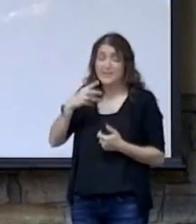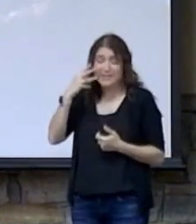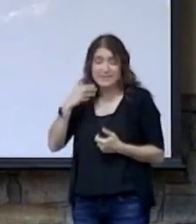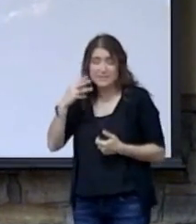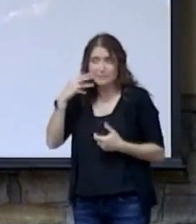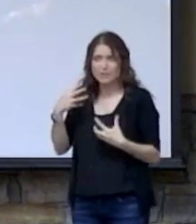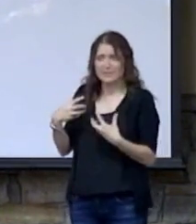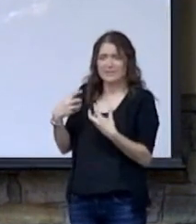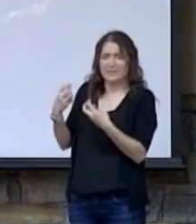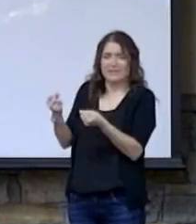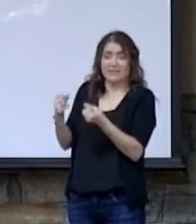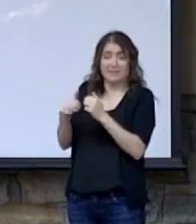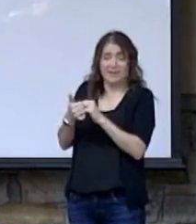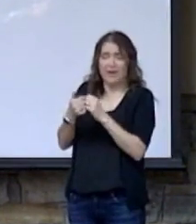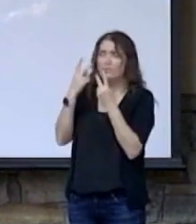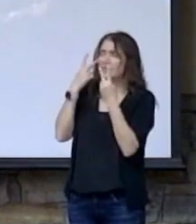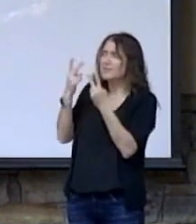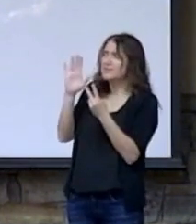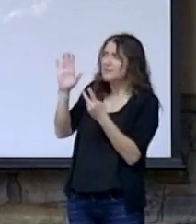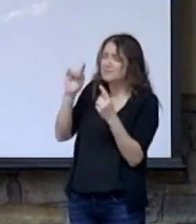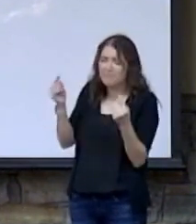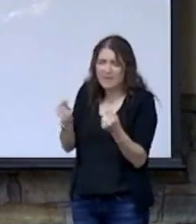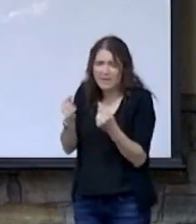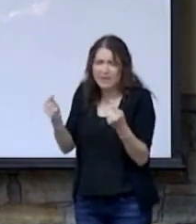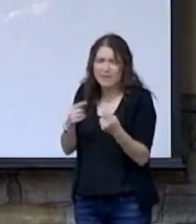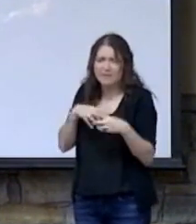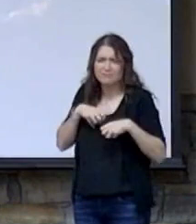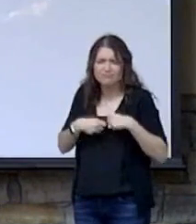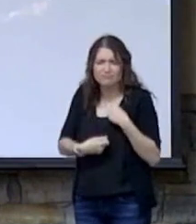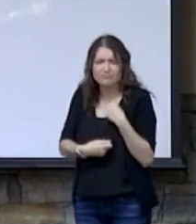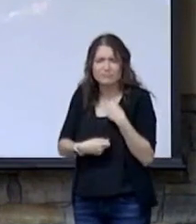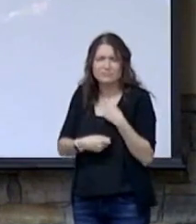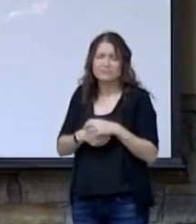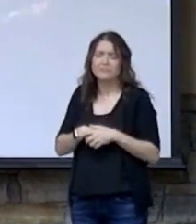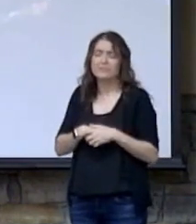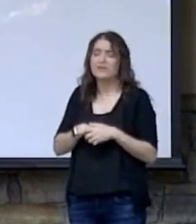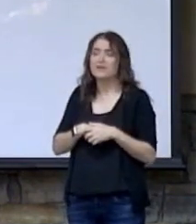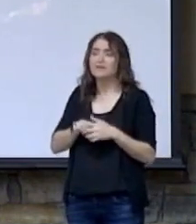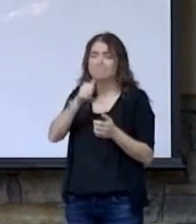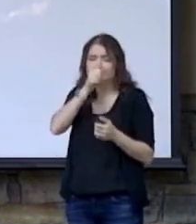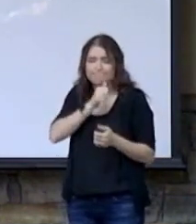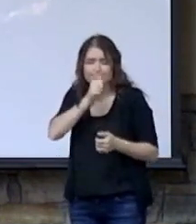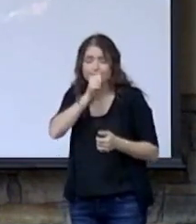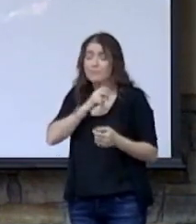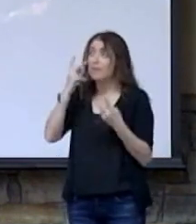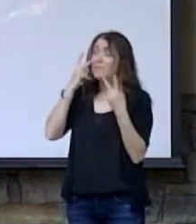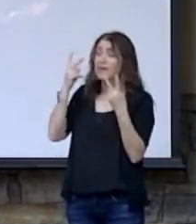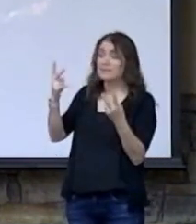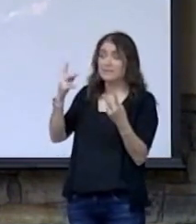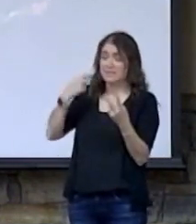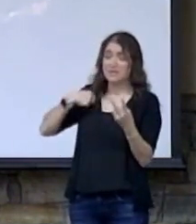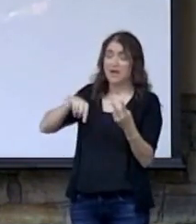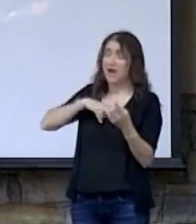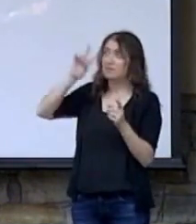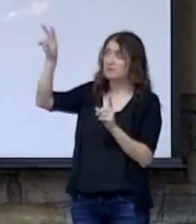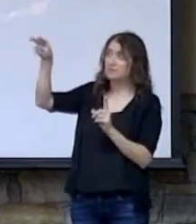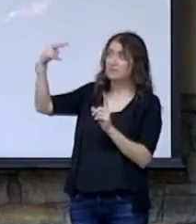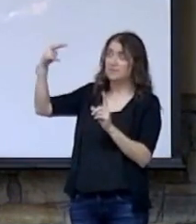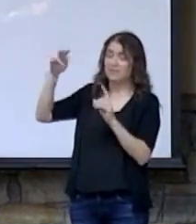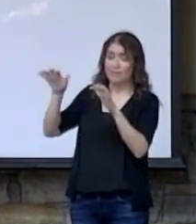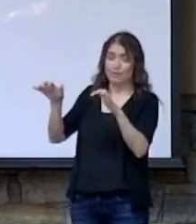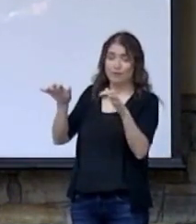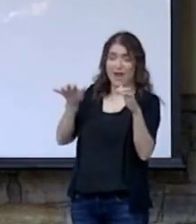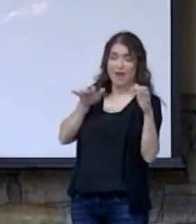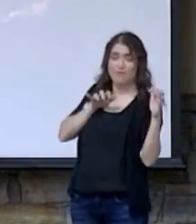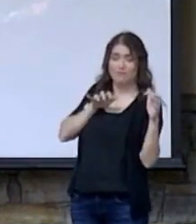by seeing His pain and suffering. By seeing us in the crowd, by recognizing that it should